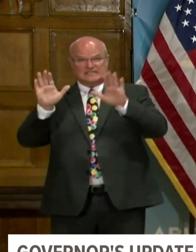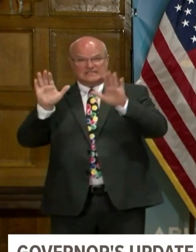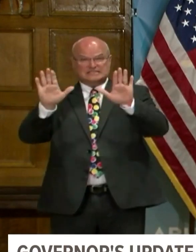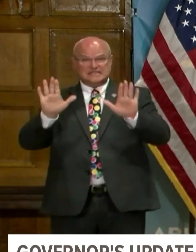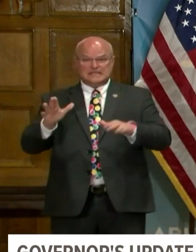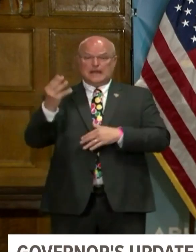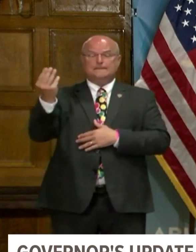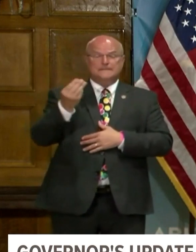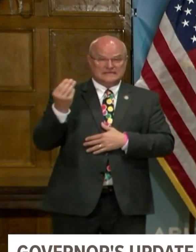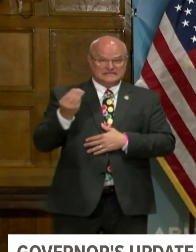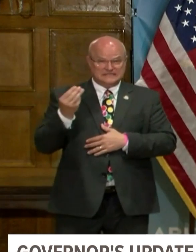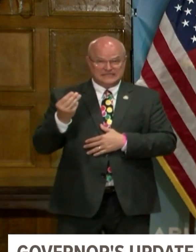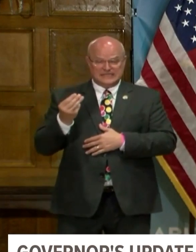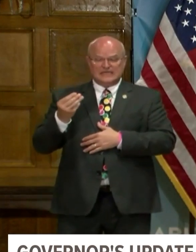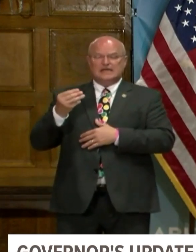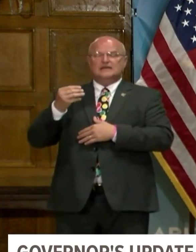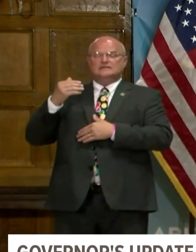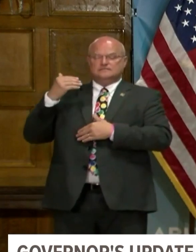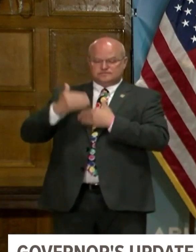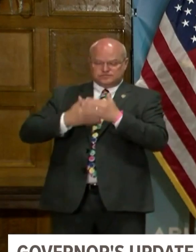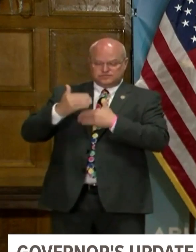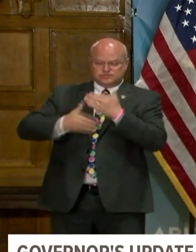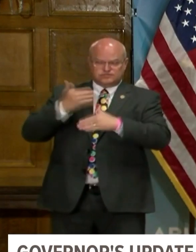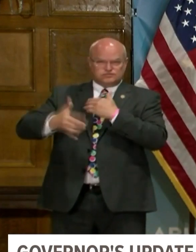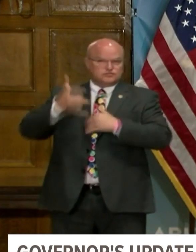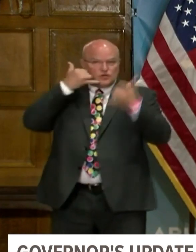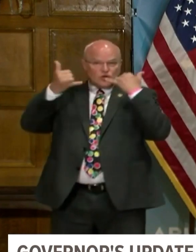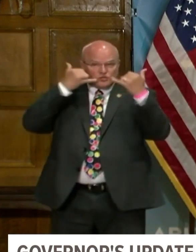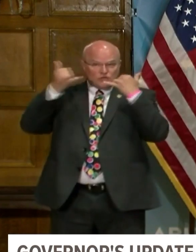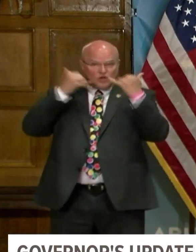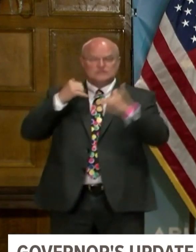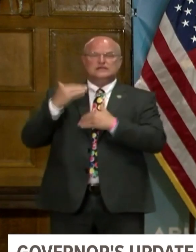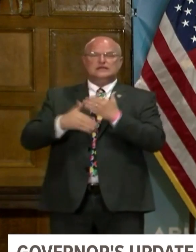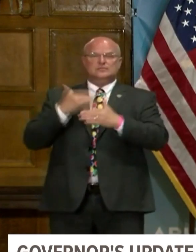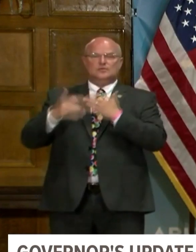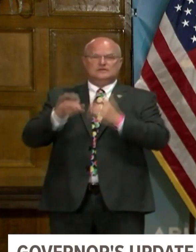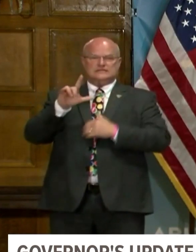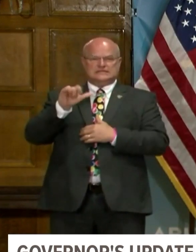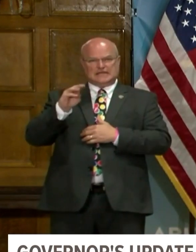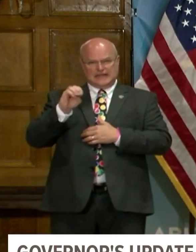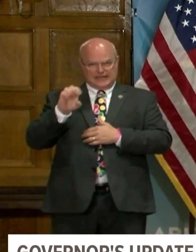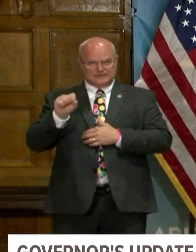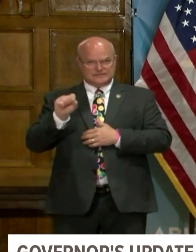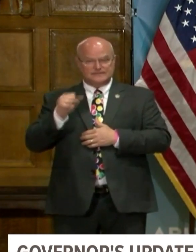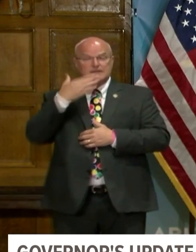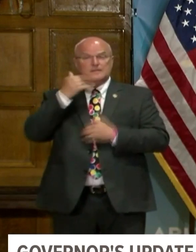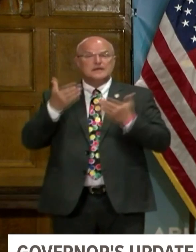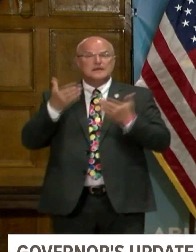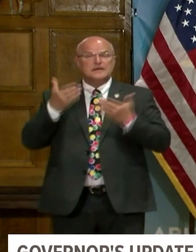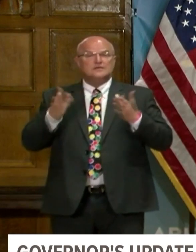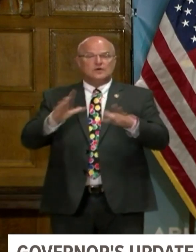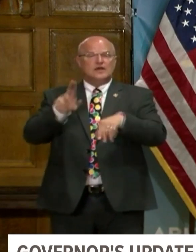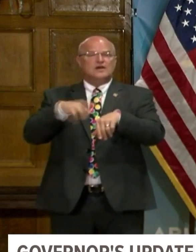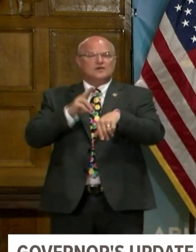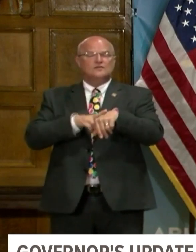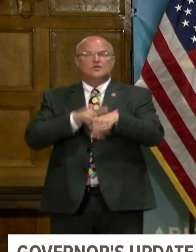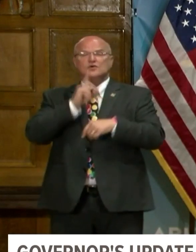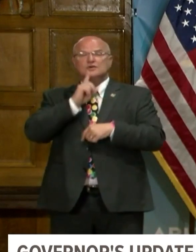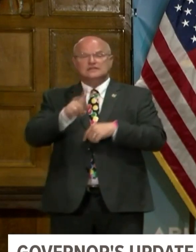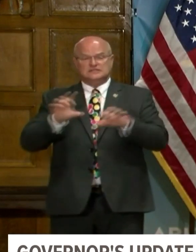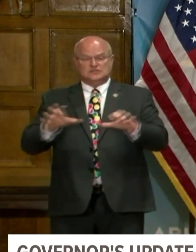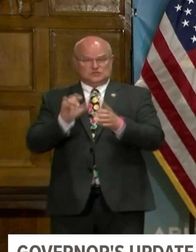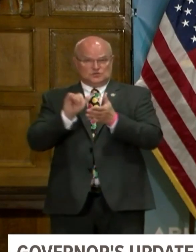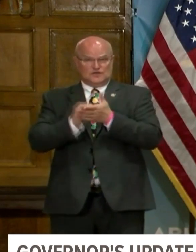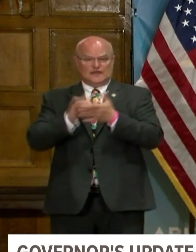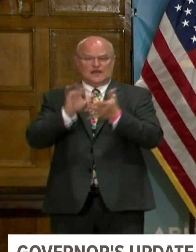Sunday, and Monday to handle call center calls and process claims. The best way, of course, is to